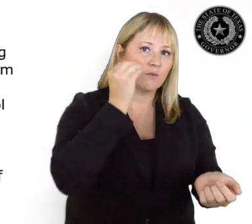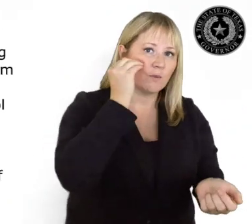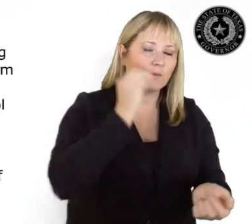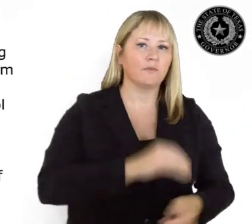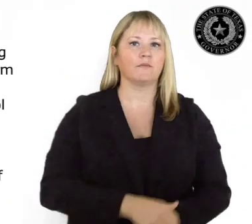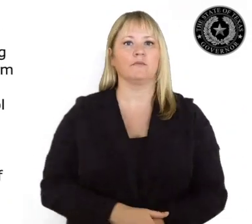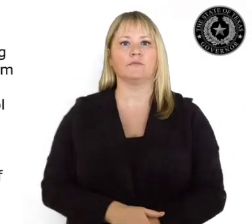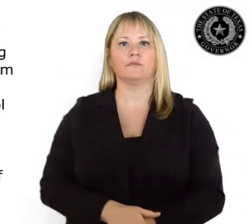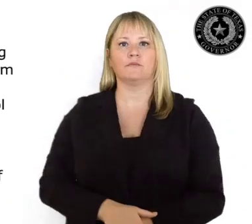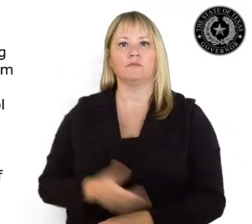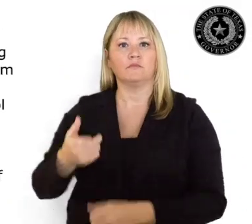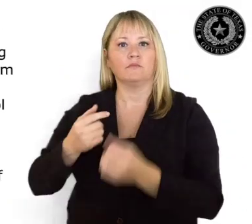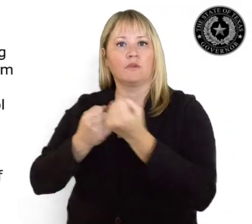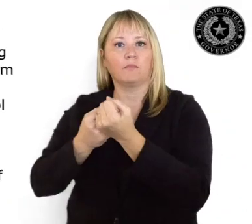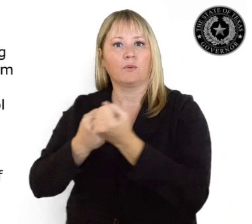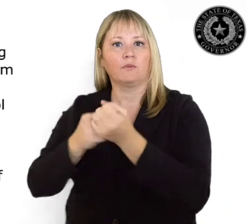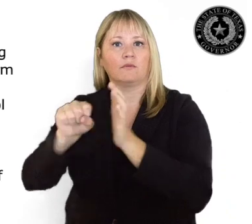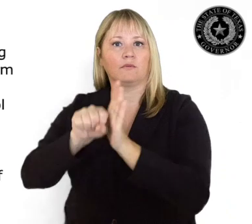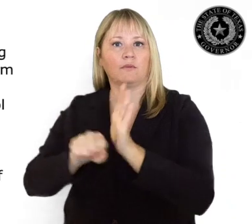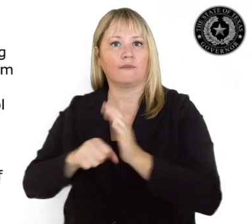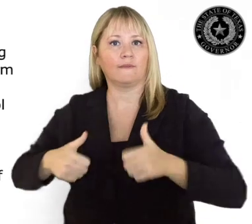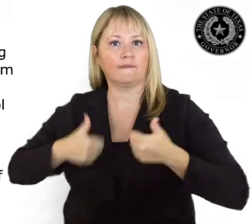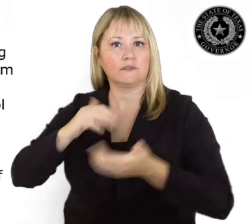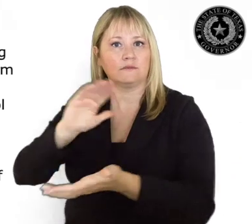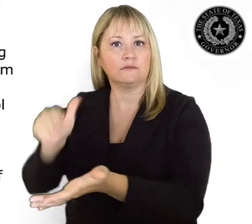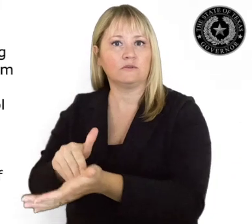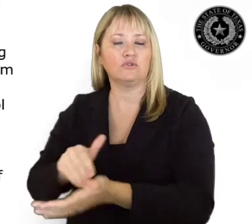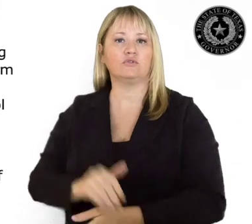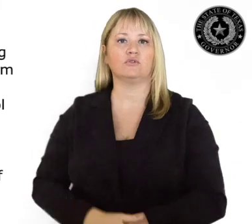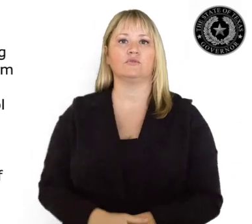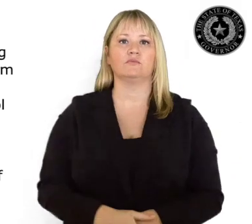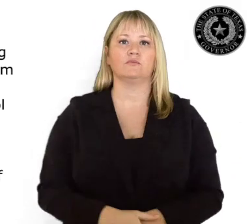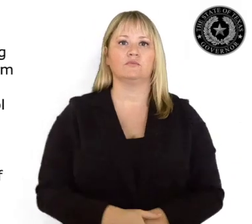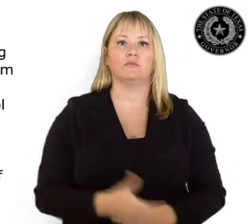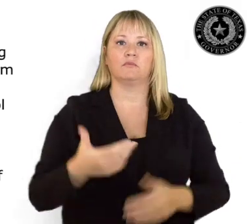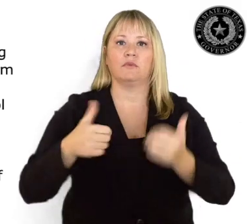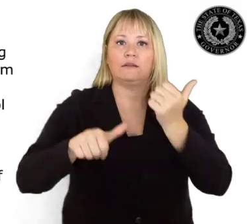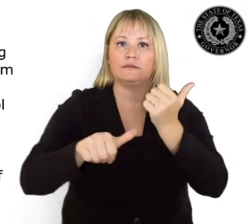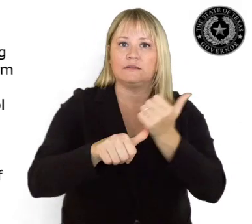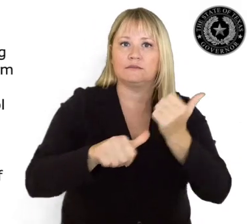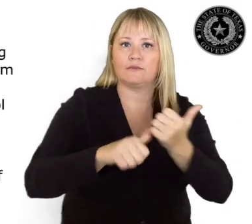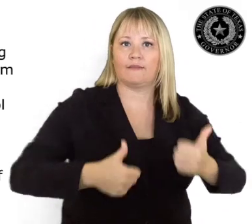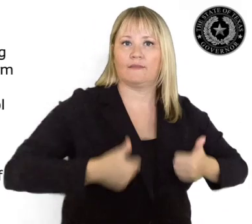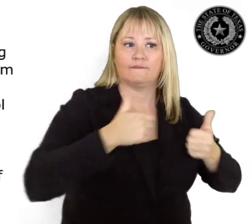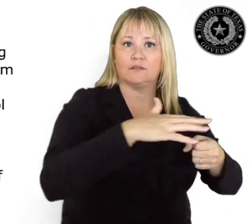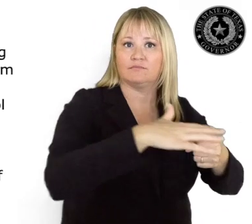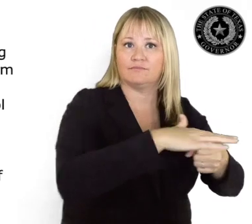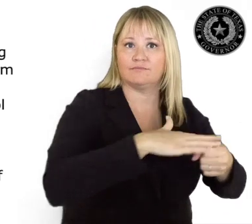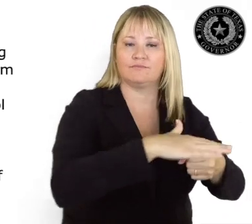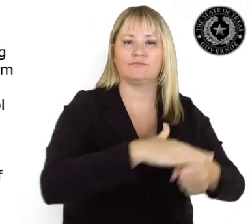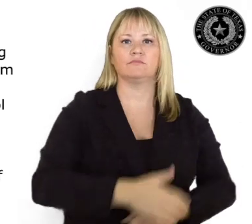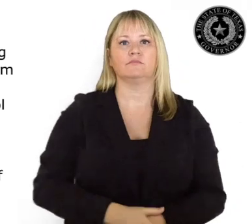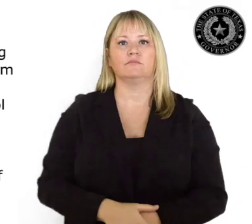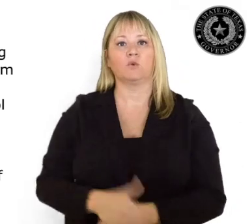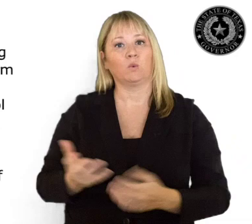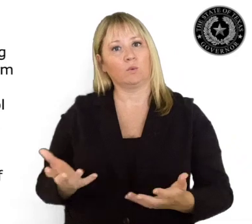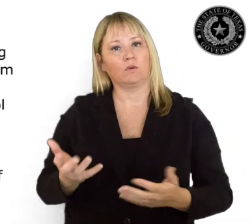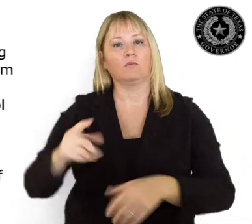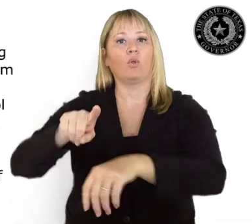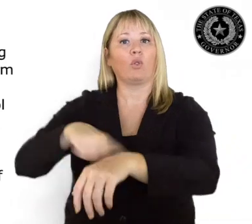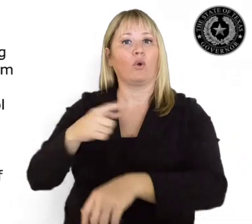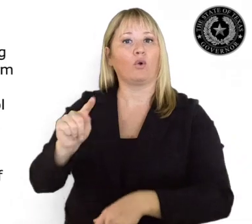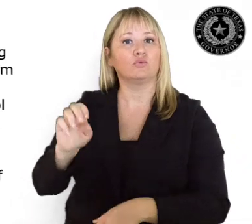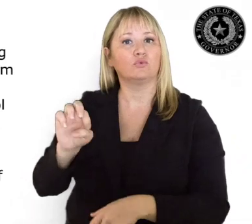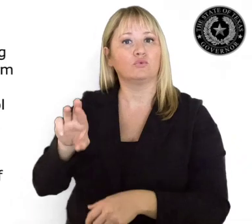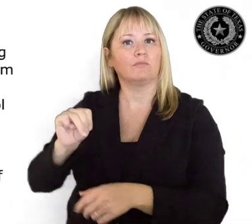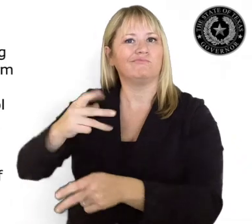Nursing homes, state-supported living centers, assisted living facilities, and long-term care facilities should follow infection